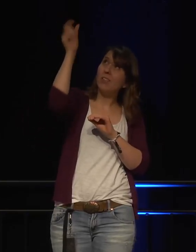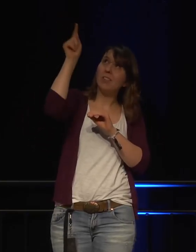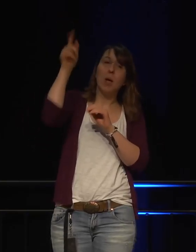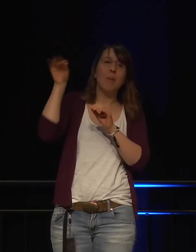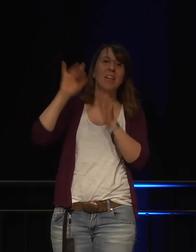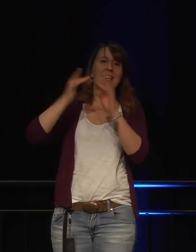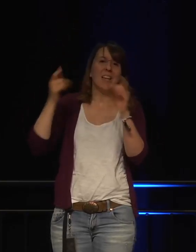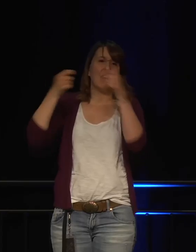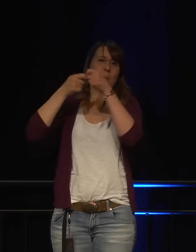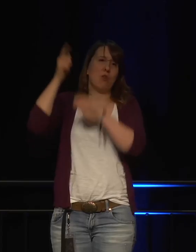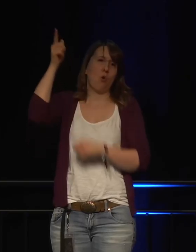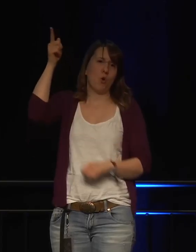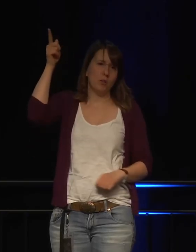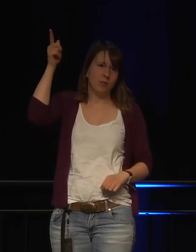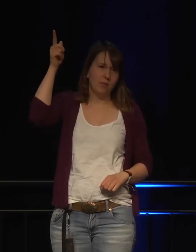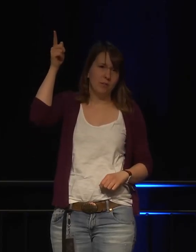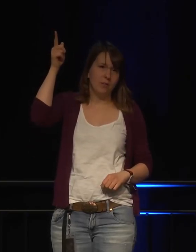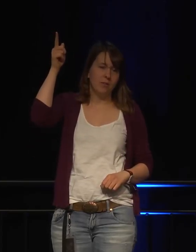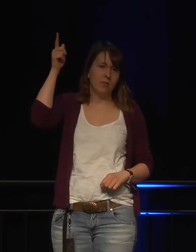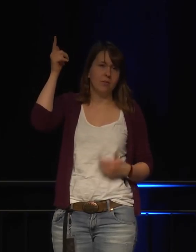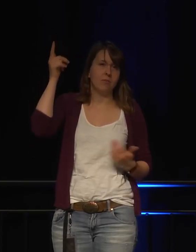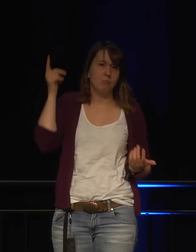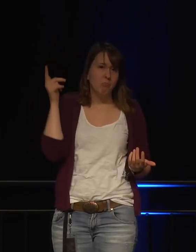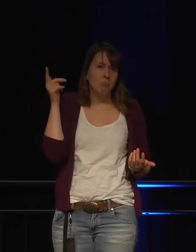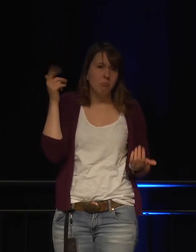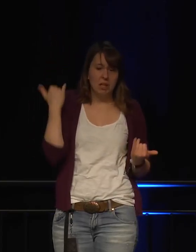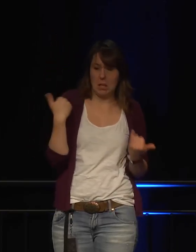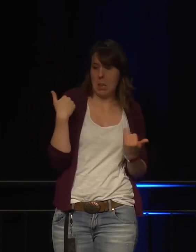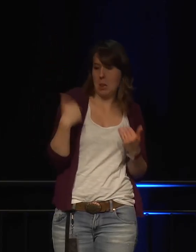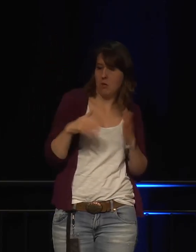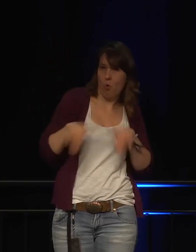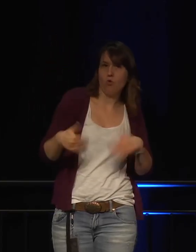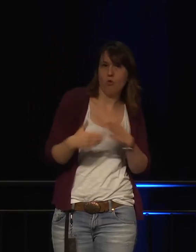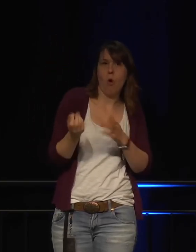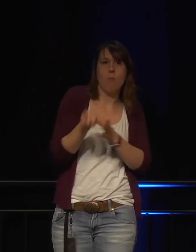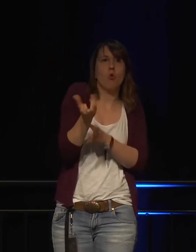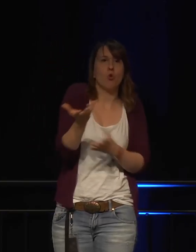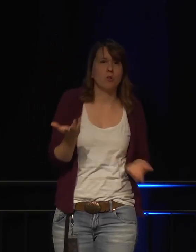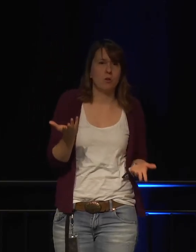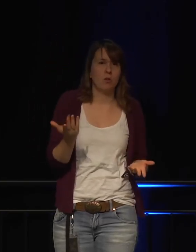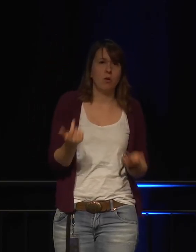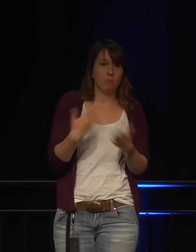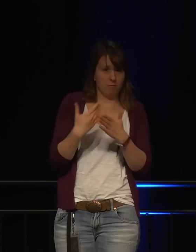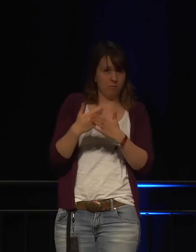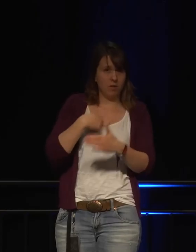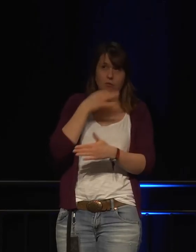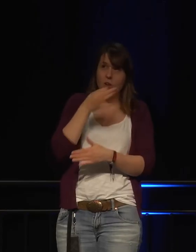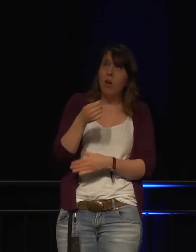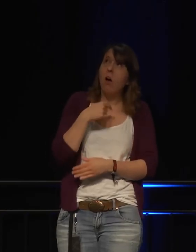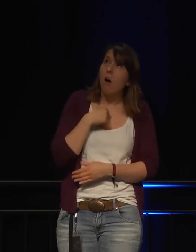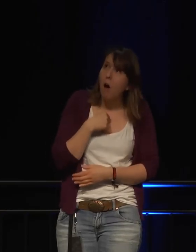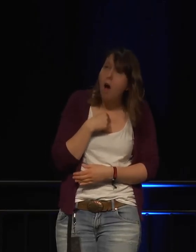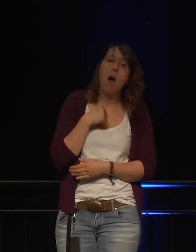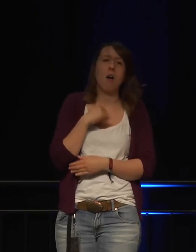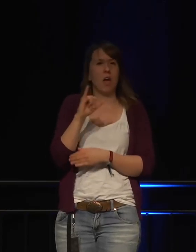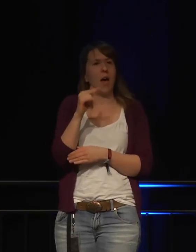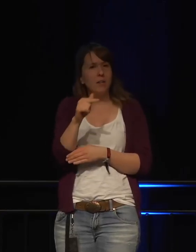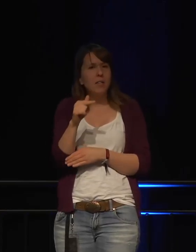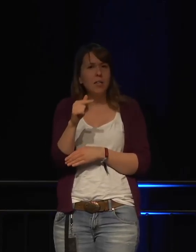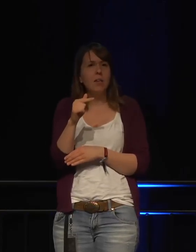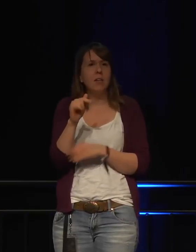actually, and I asked them, oh, how big is your IT security